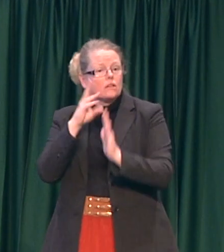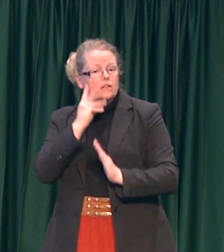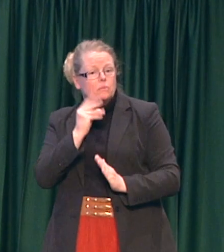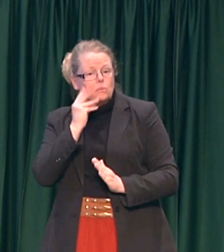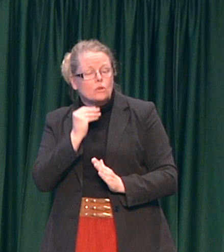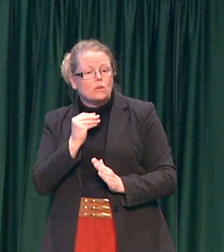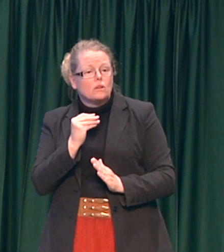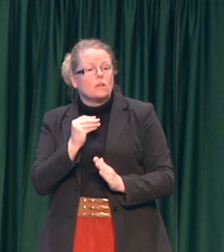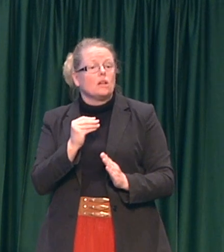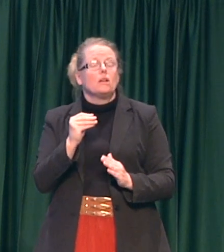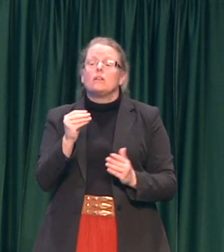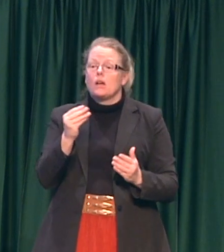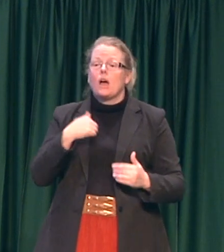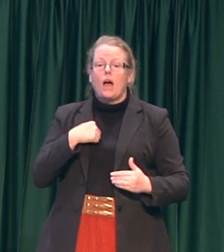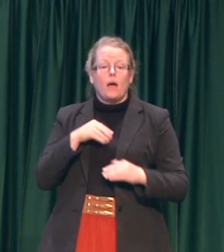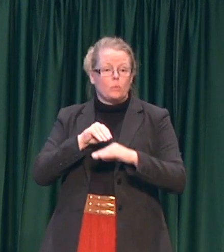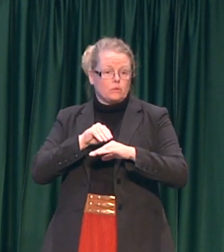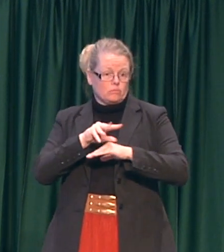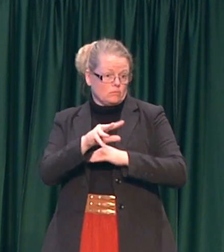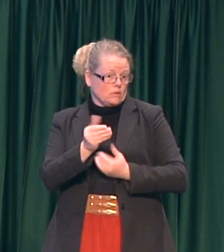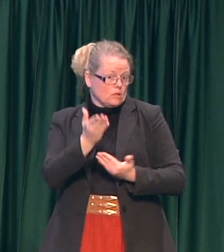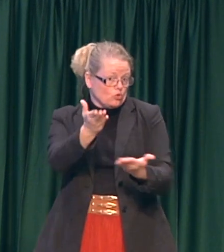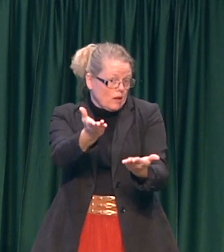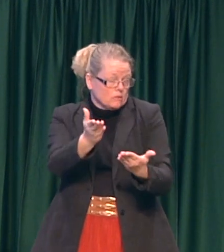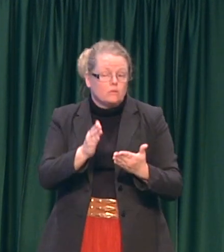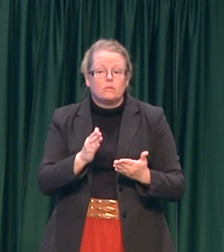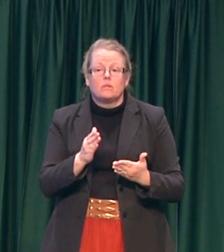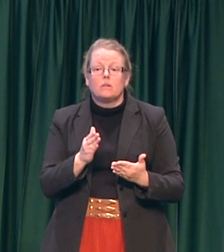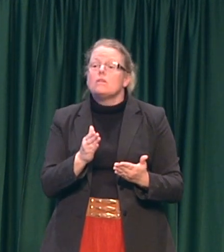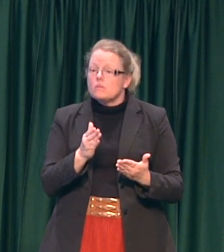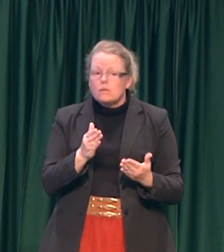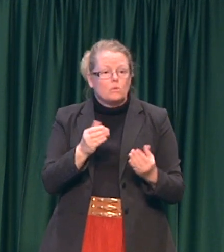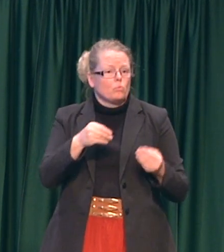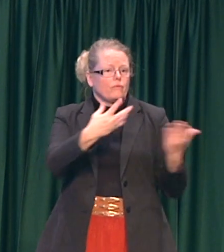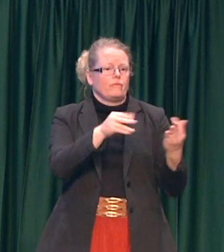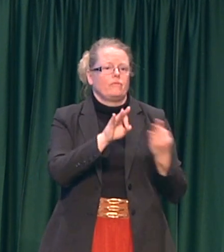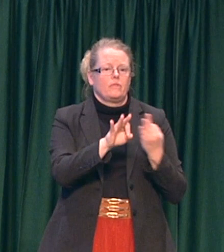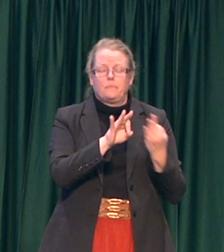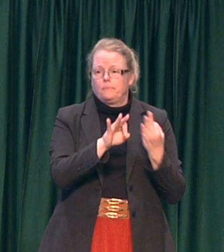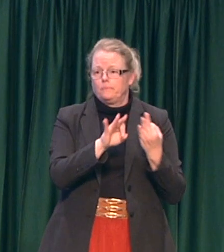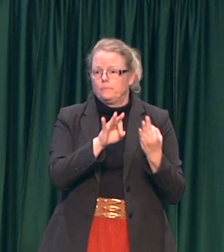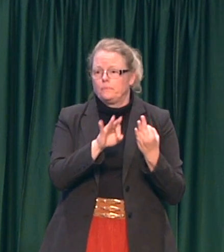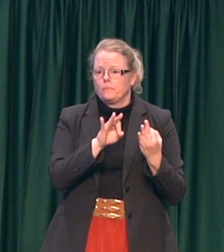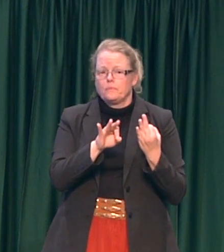If it was a negative experience, I would suggest you provide